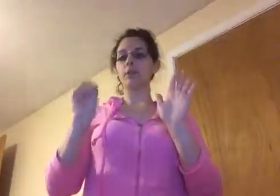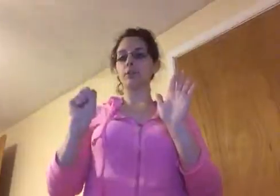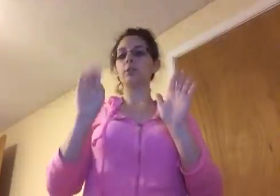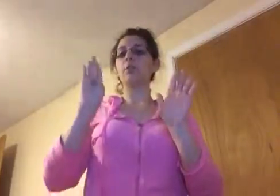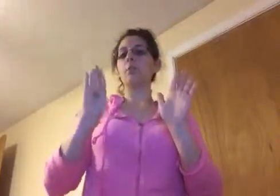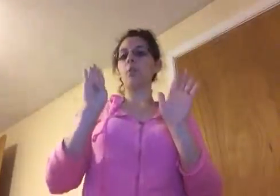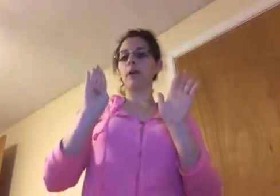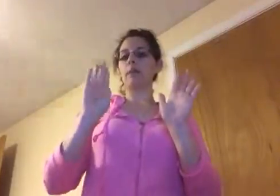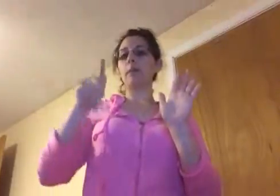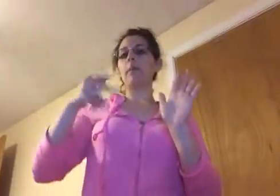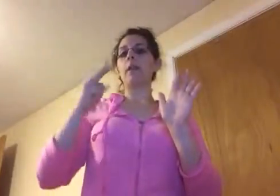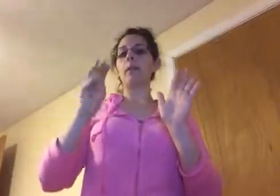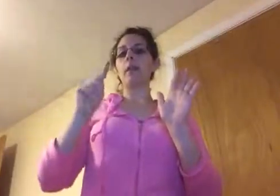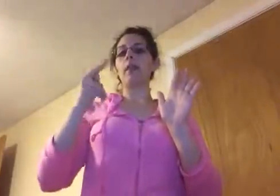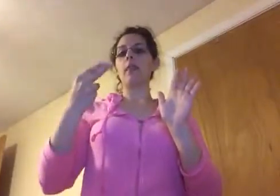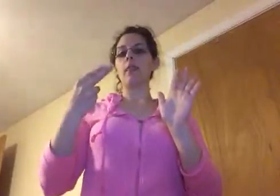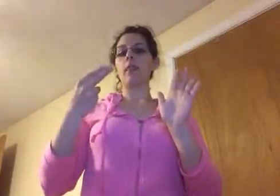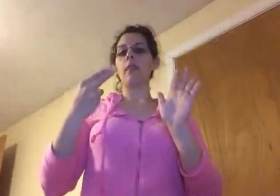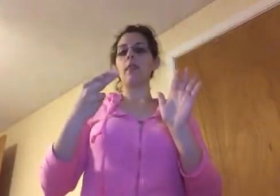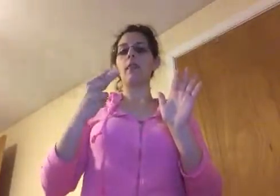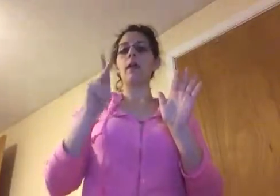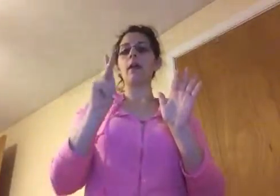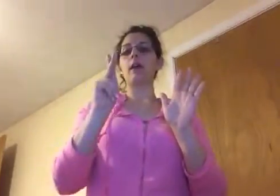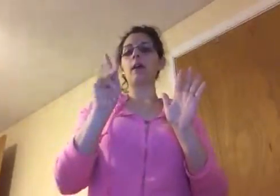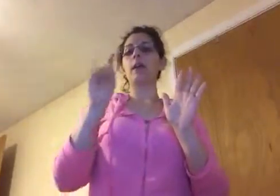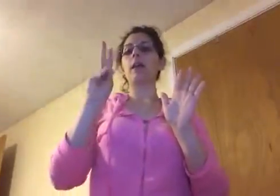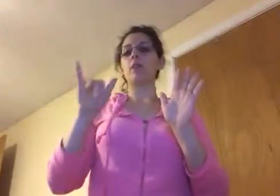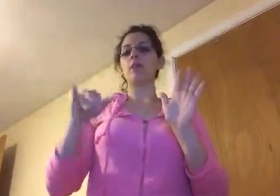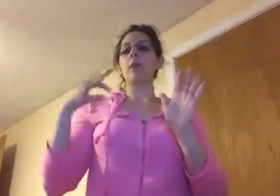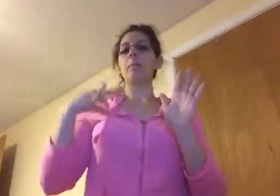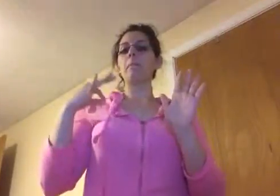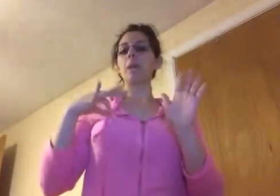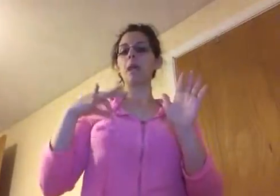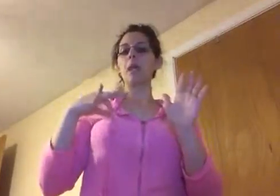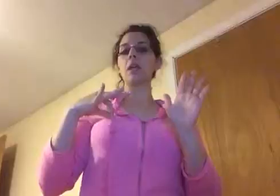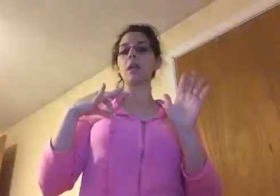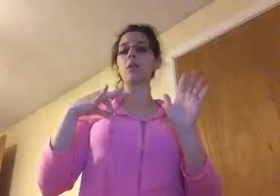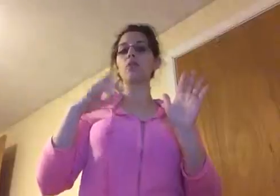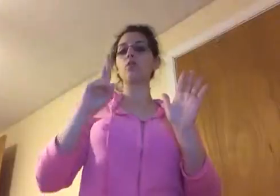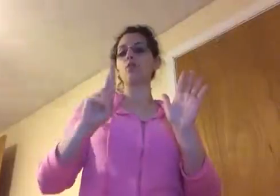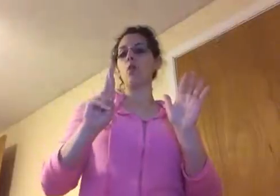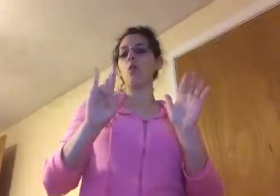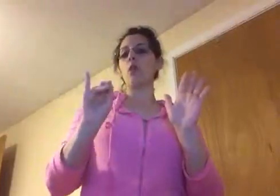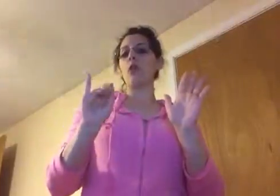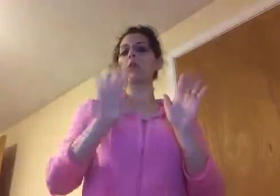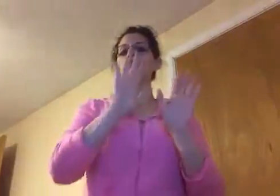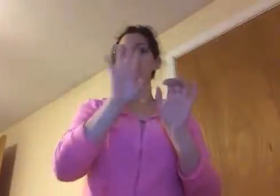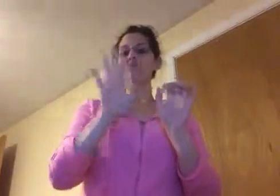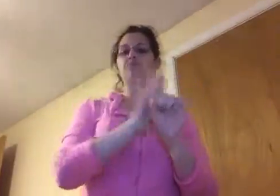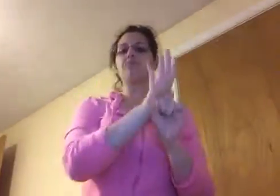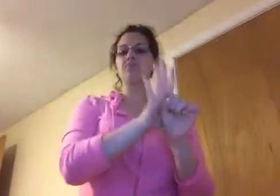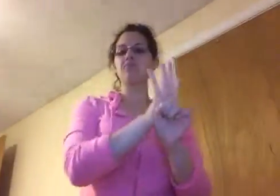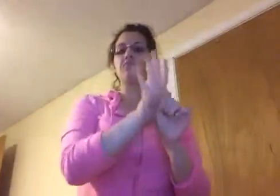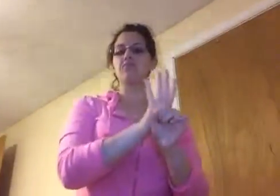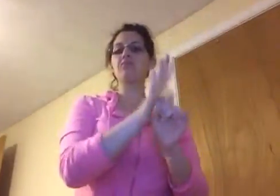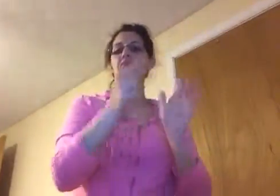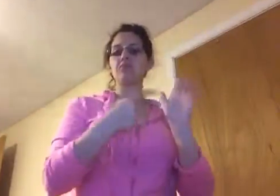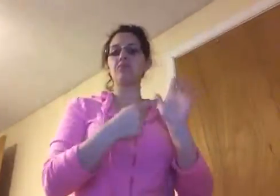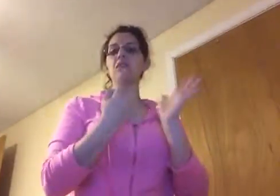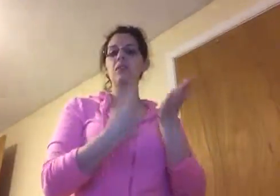Boston. We're talking about Kittery, Maine, Newport, Rhode Island. This is the area we're talking about. Colonial New England.